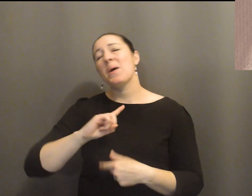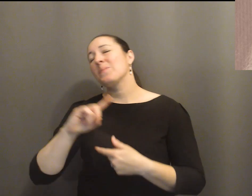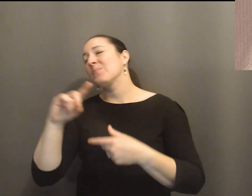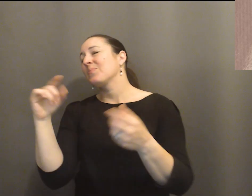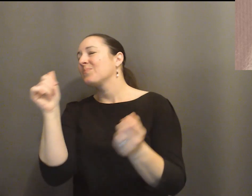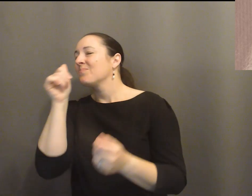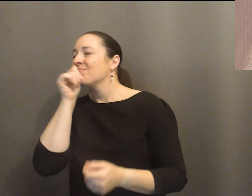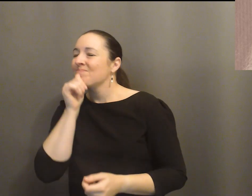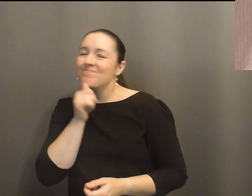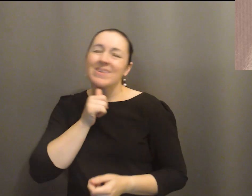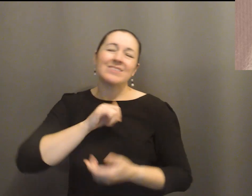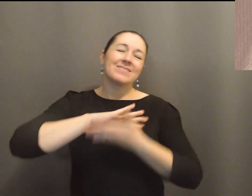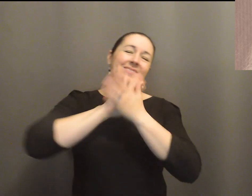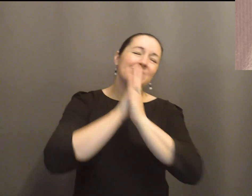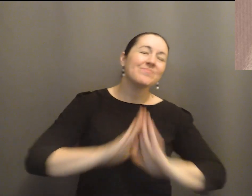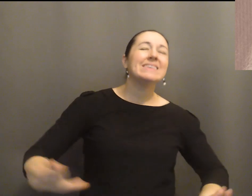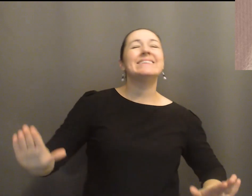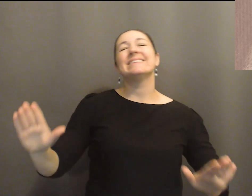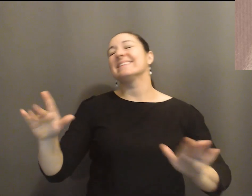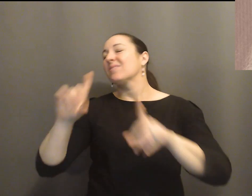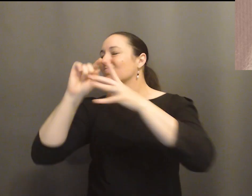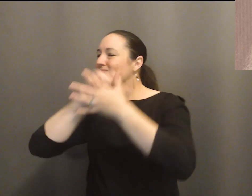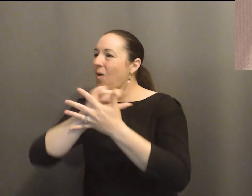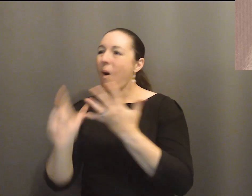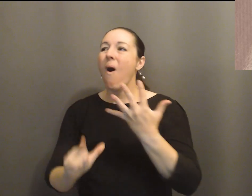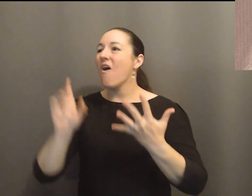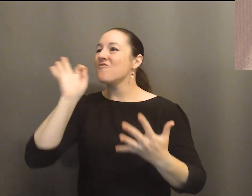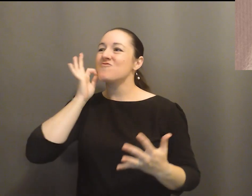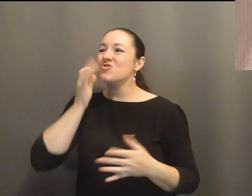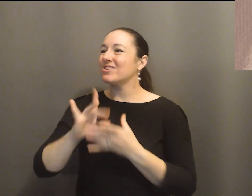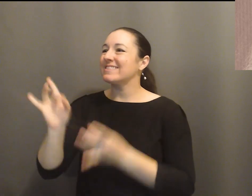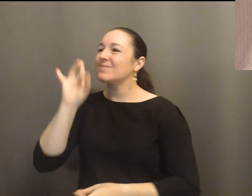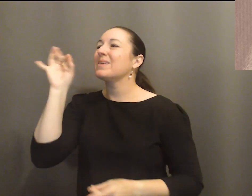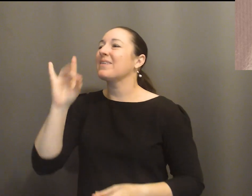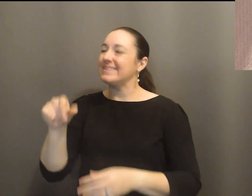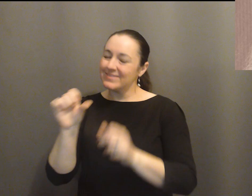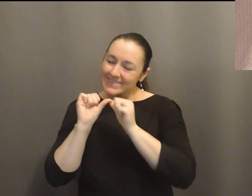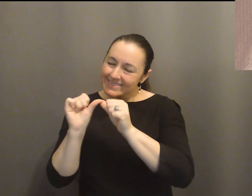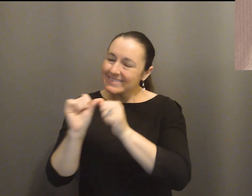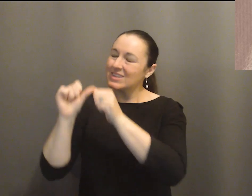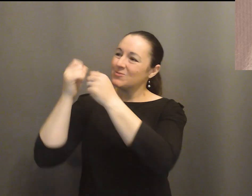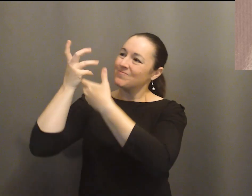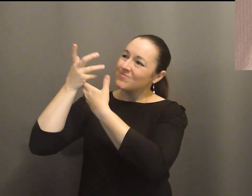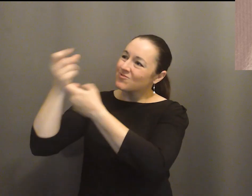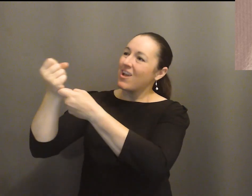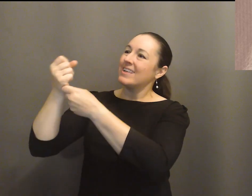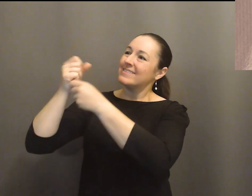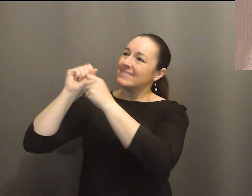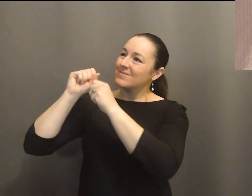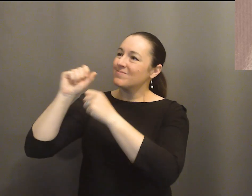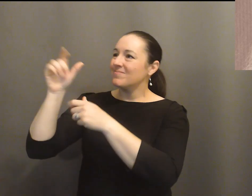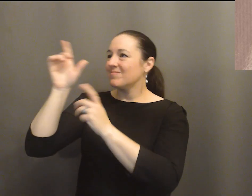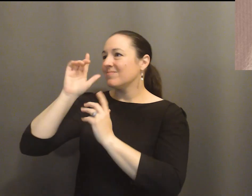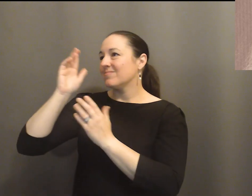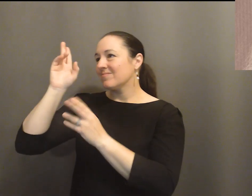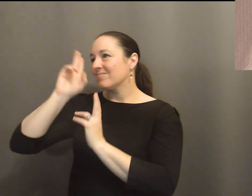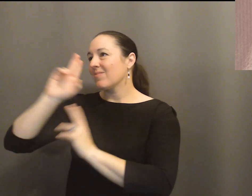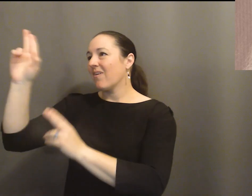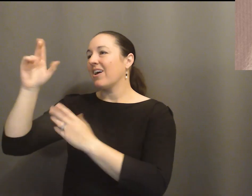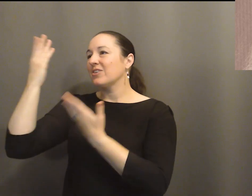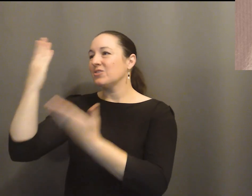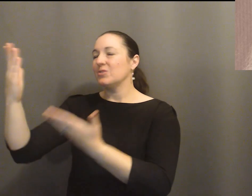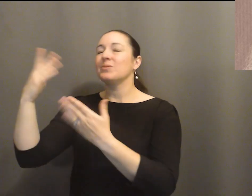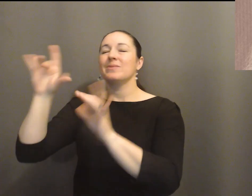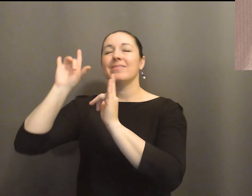love And joy And all of the fruits Of your spirit Lord To continue to be steadfast And faithful to you We love you Jesus